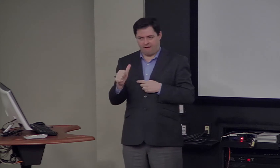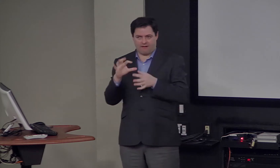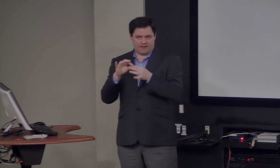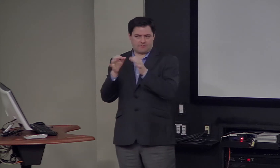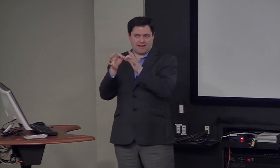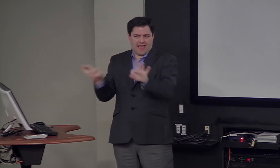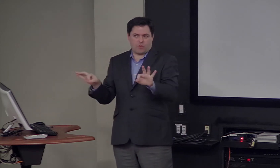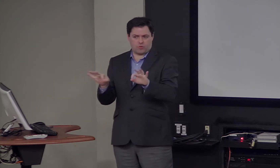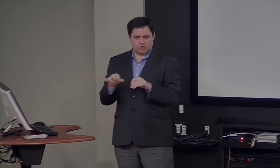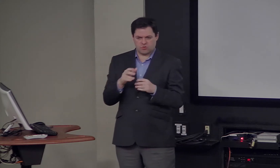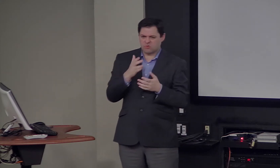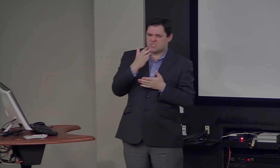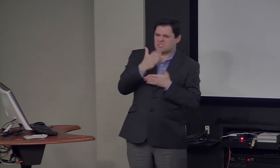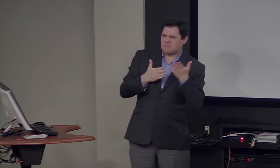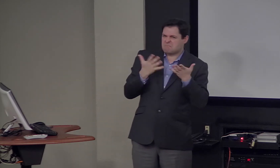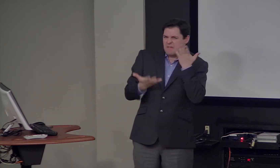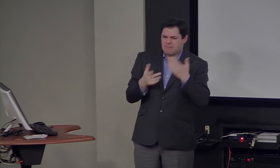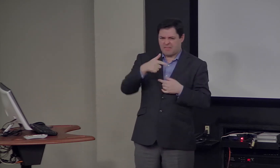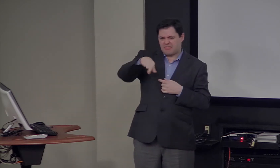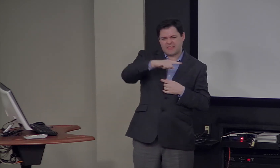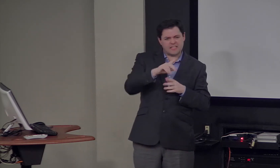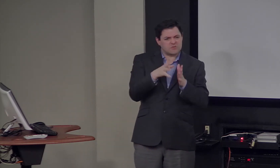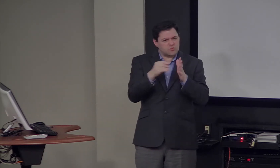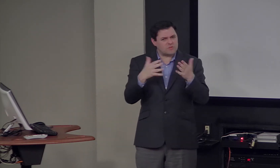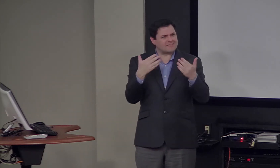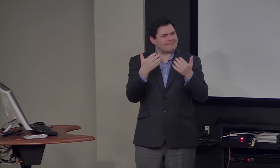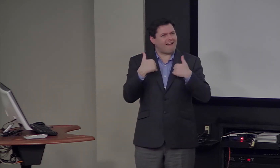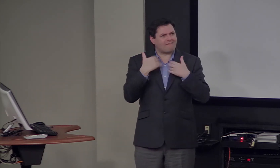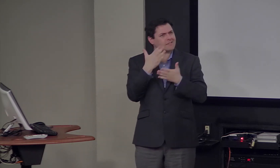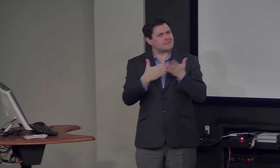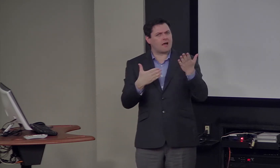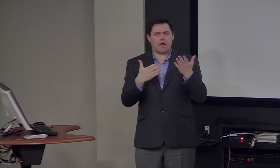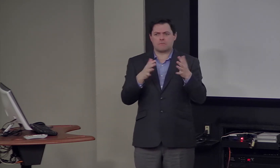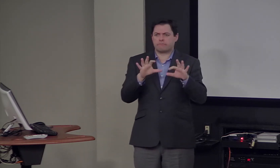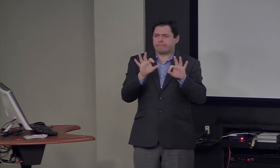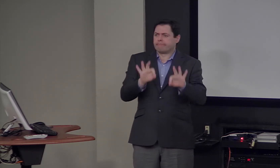basic interpreting level, and if there was any kind of